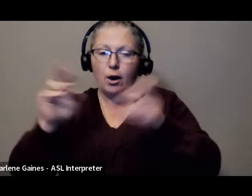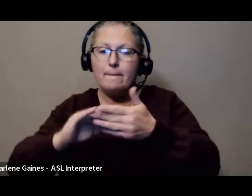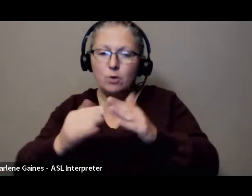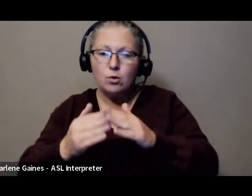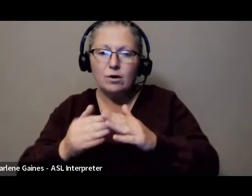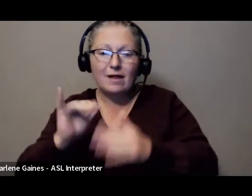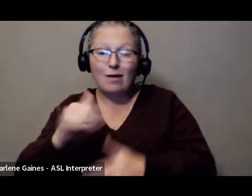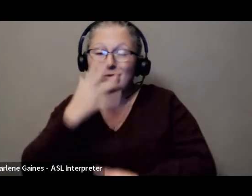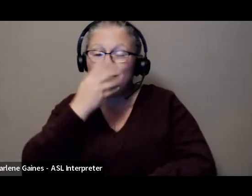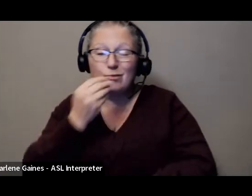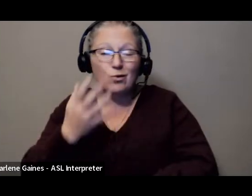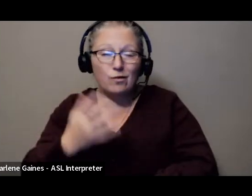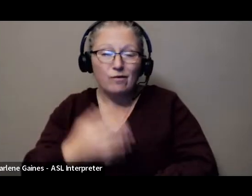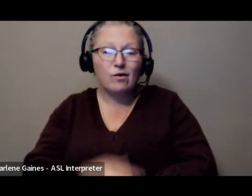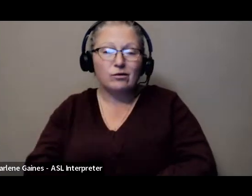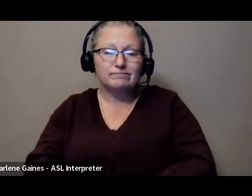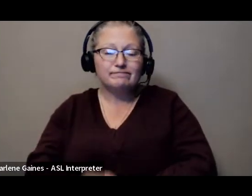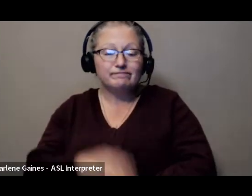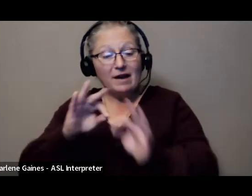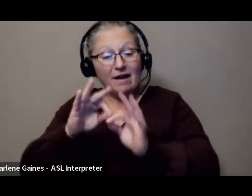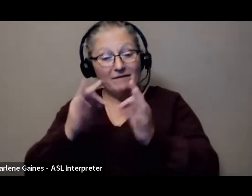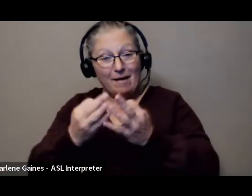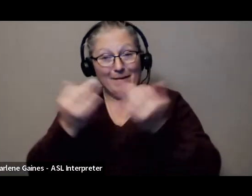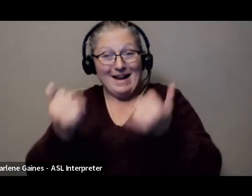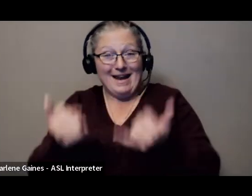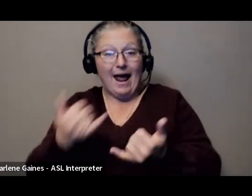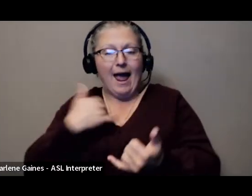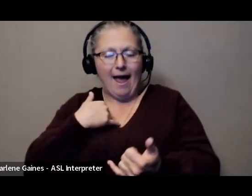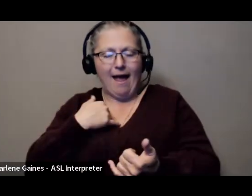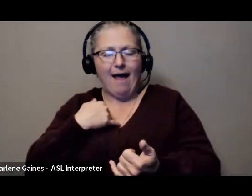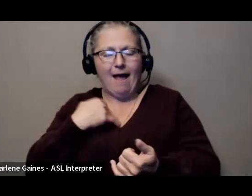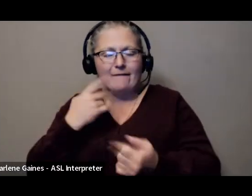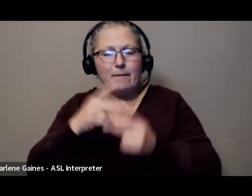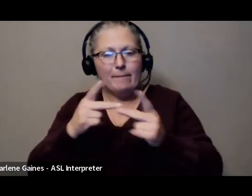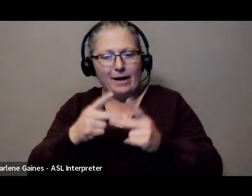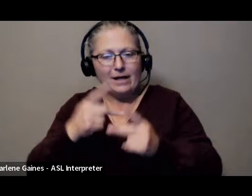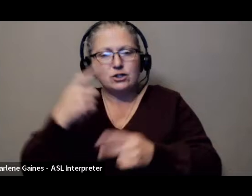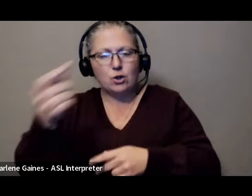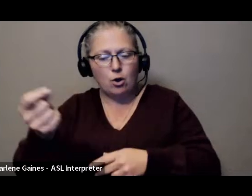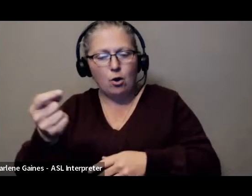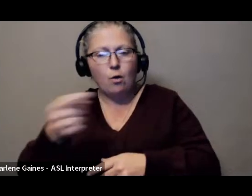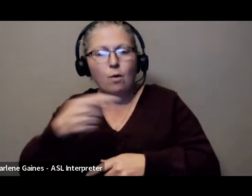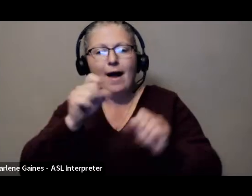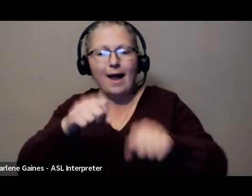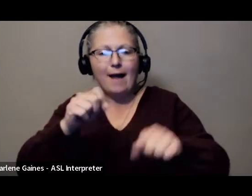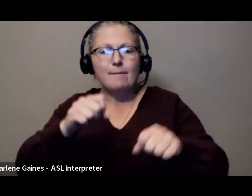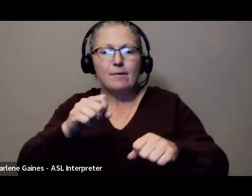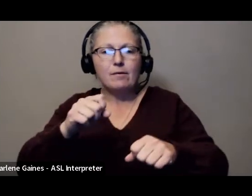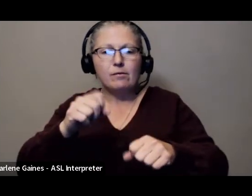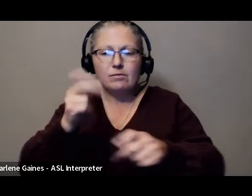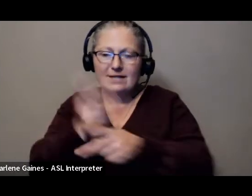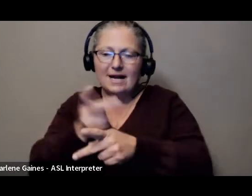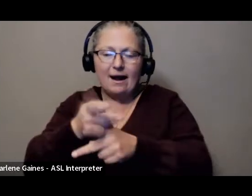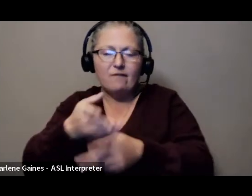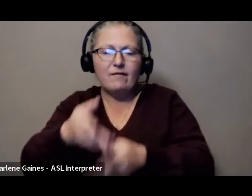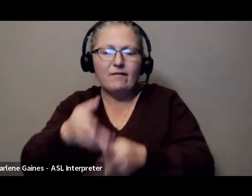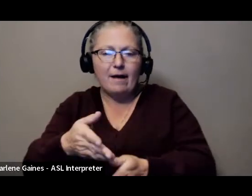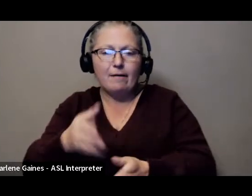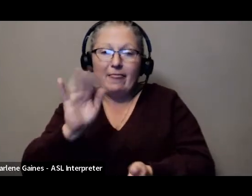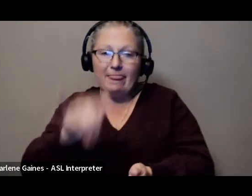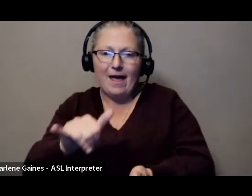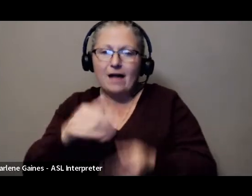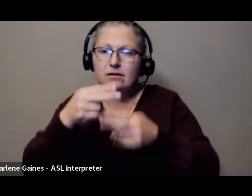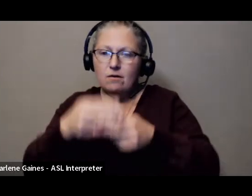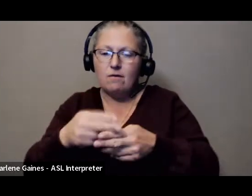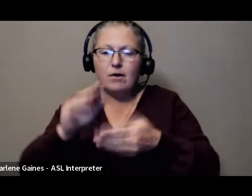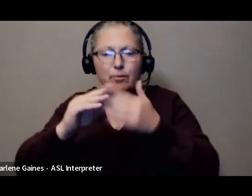beautiful. The families now have somewhere to go and they're able to be taken care of. Again, that's